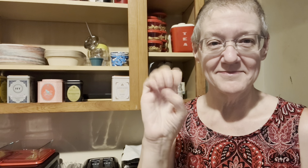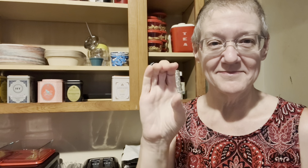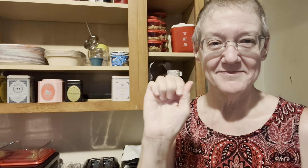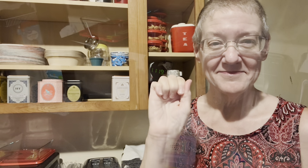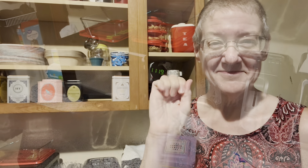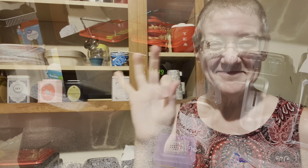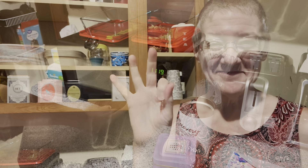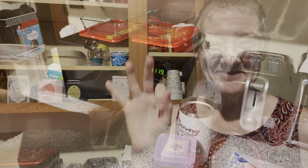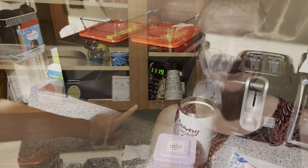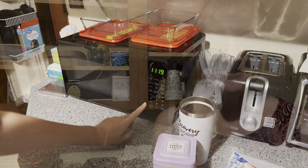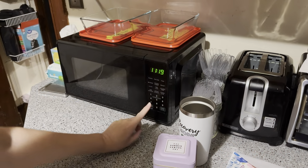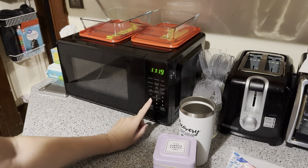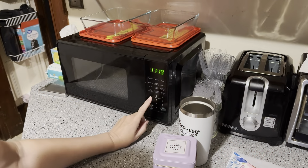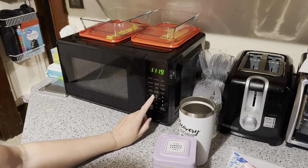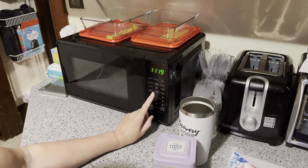decaffeinated.